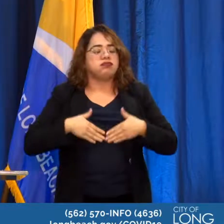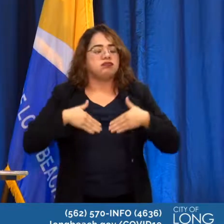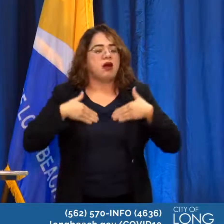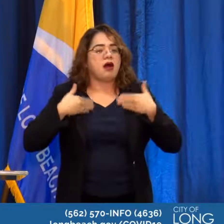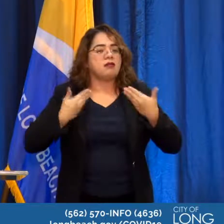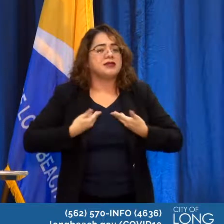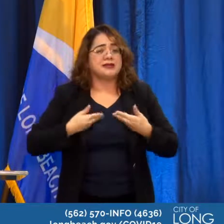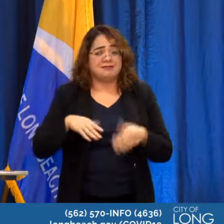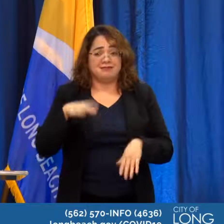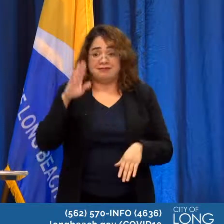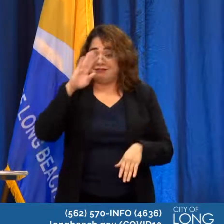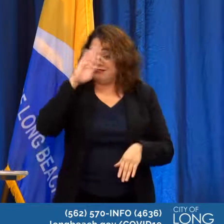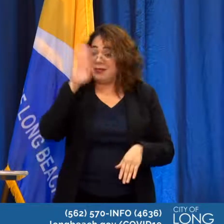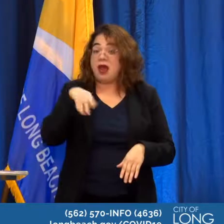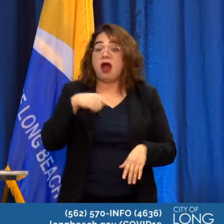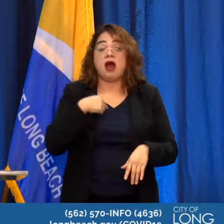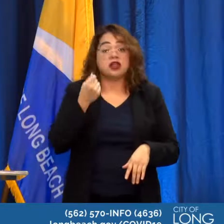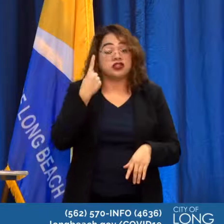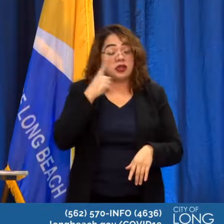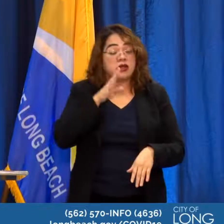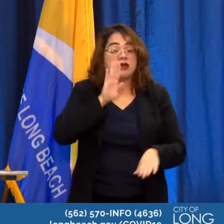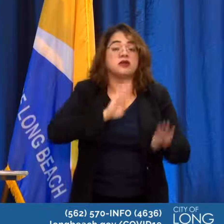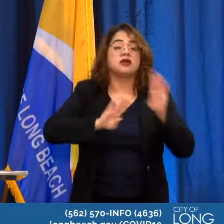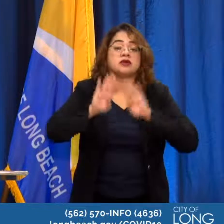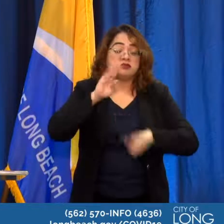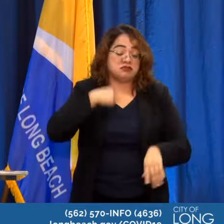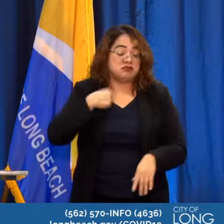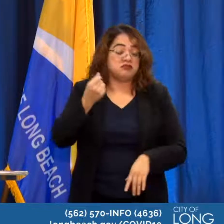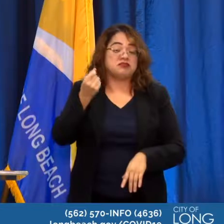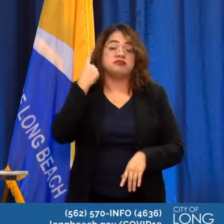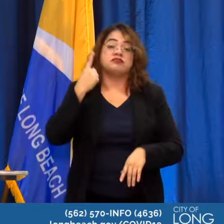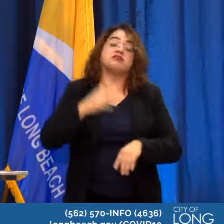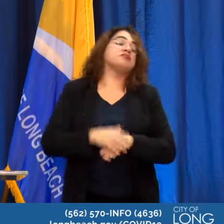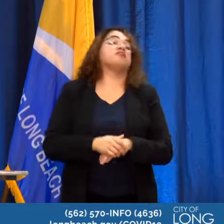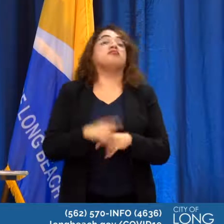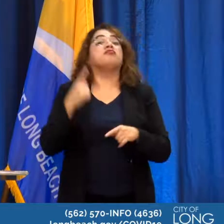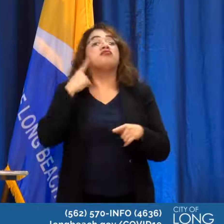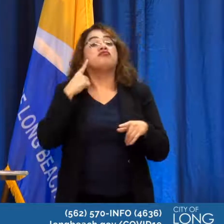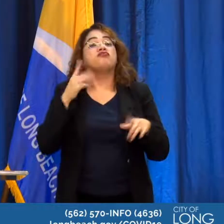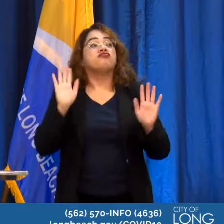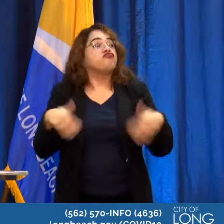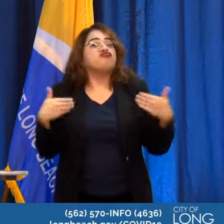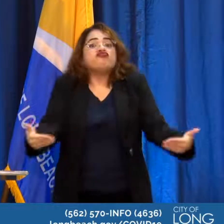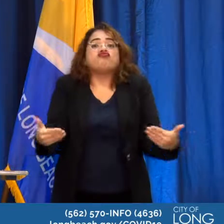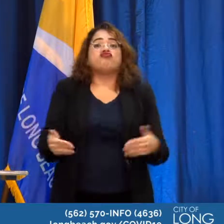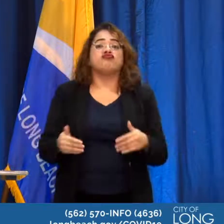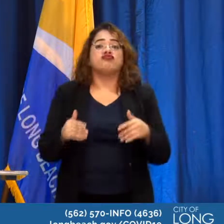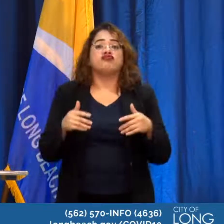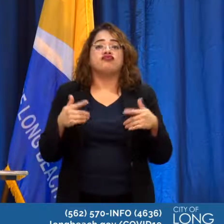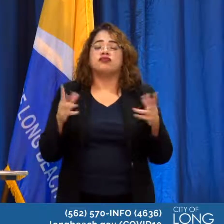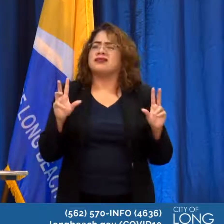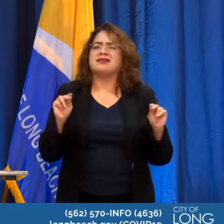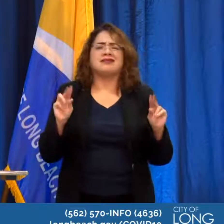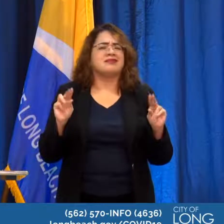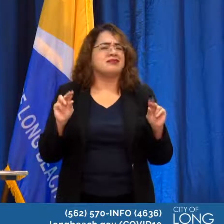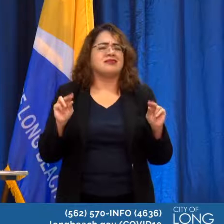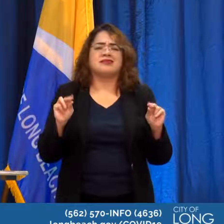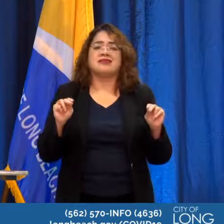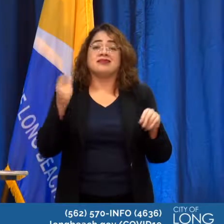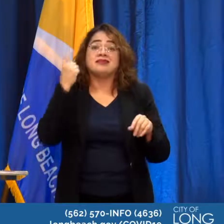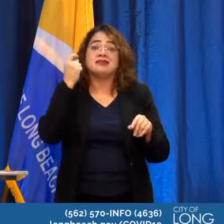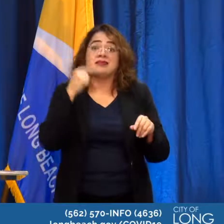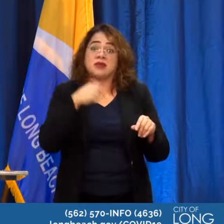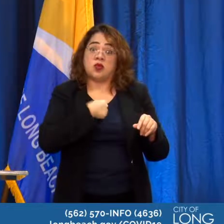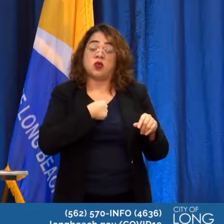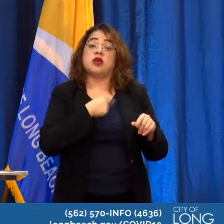why, and I understand the frustration. We didn't make this move lightly, right? We haven't closed a sector at any